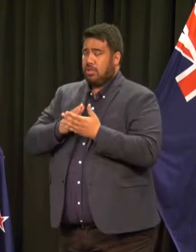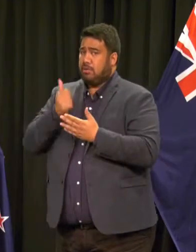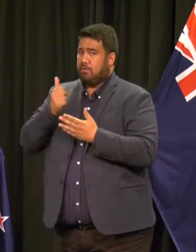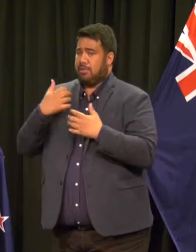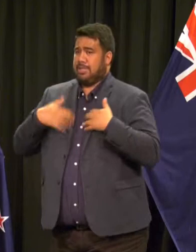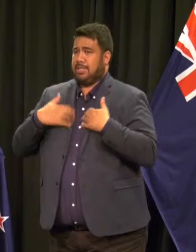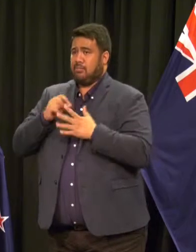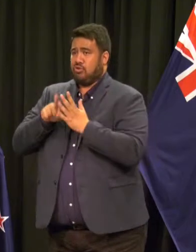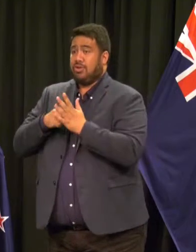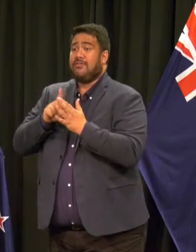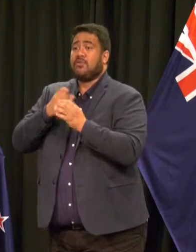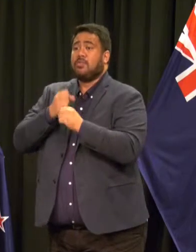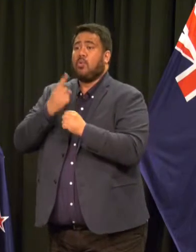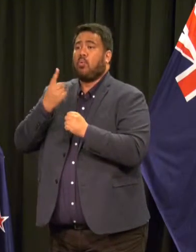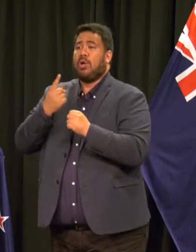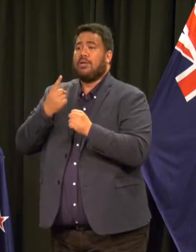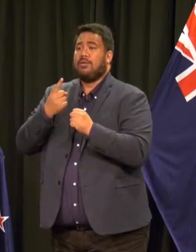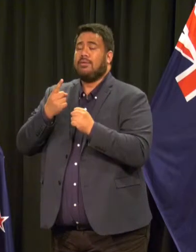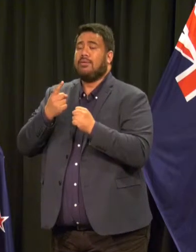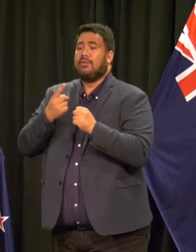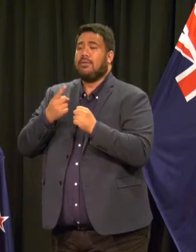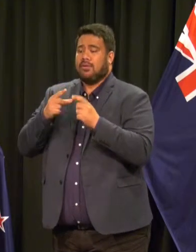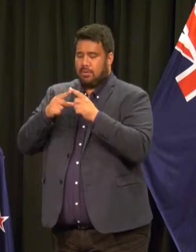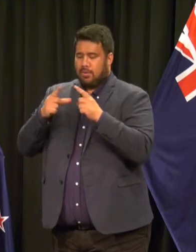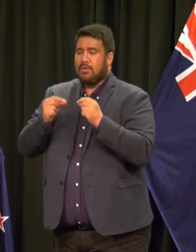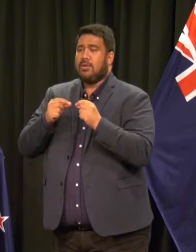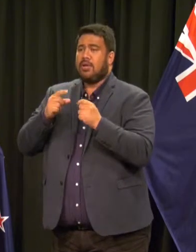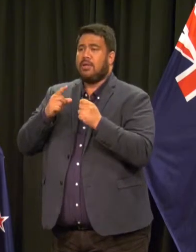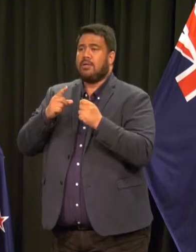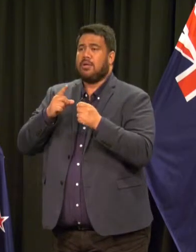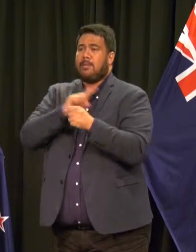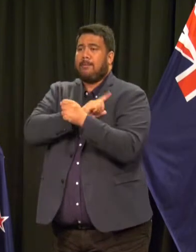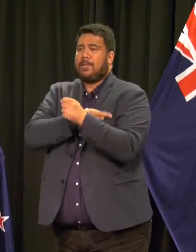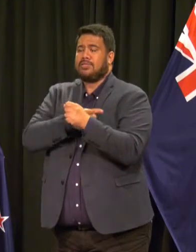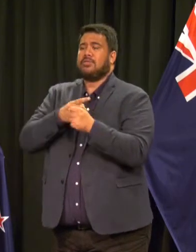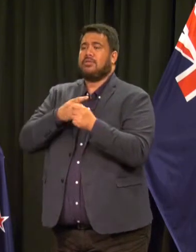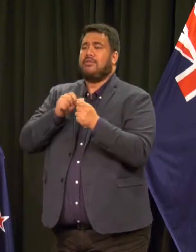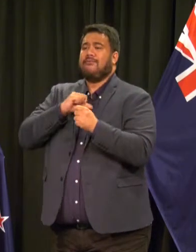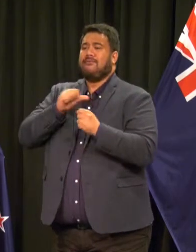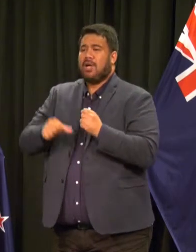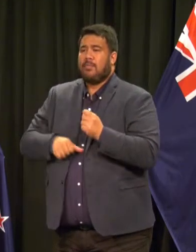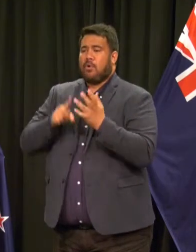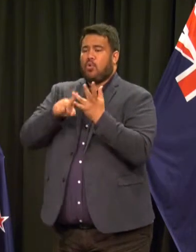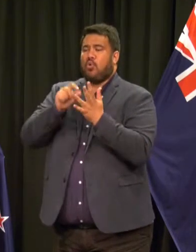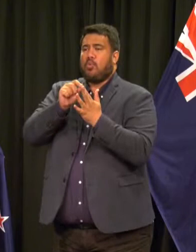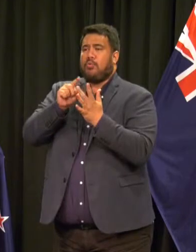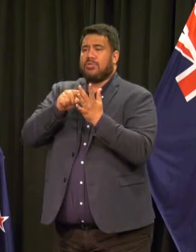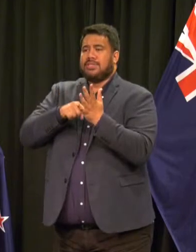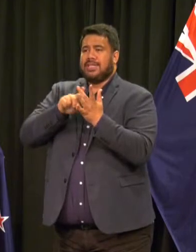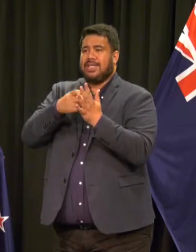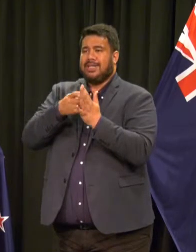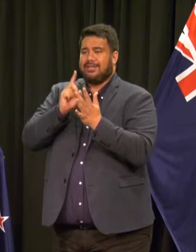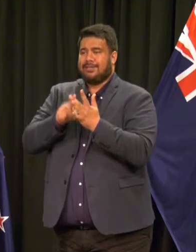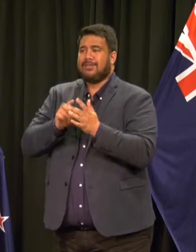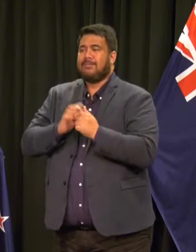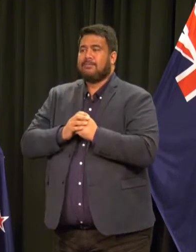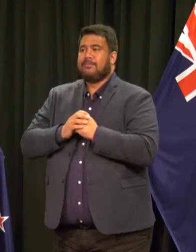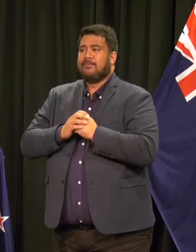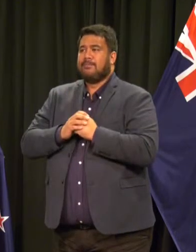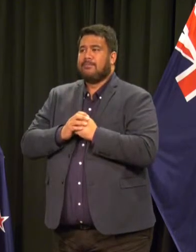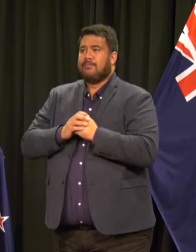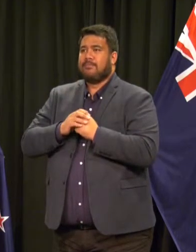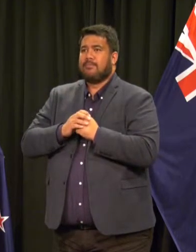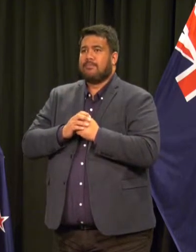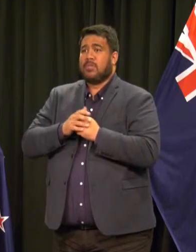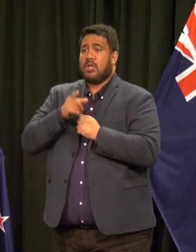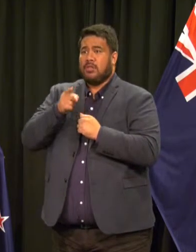one. It's a mussel farm in Fonterra, neglected and forgotten all these years, but which is on its way now. There's probably 125%